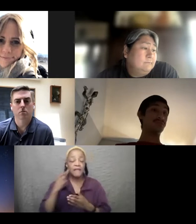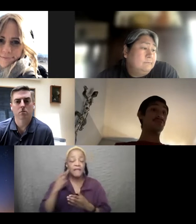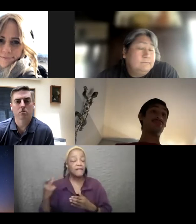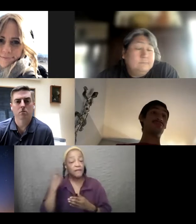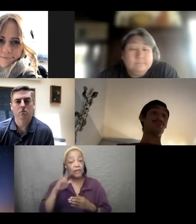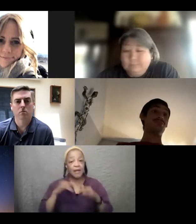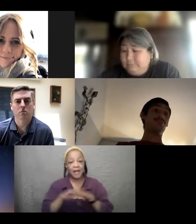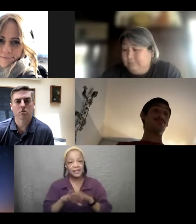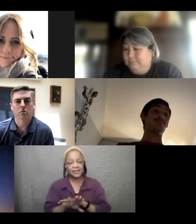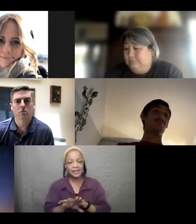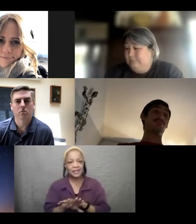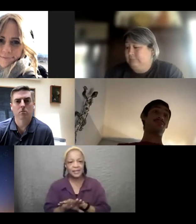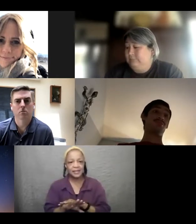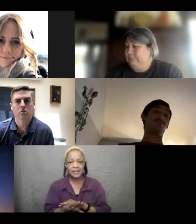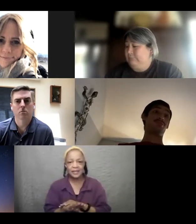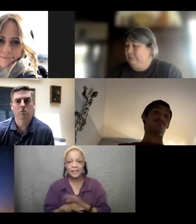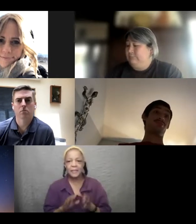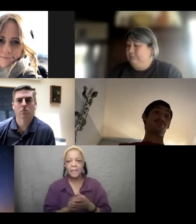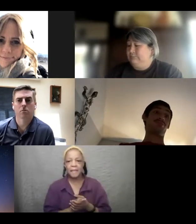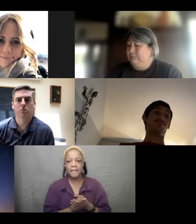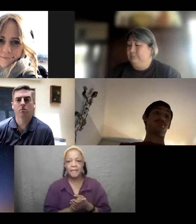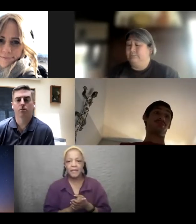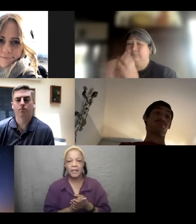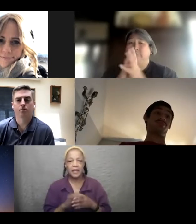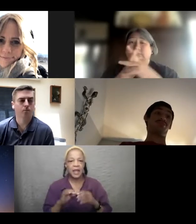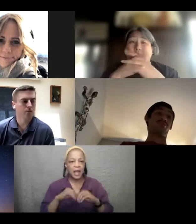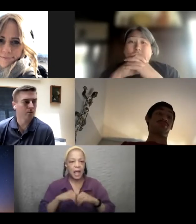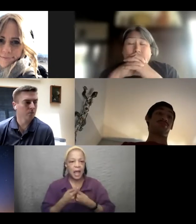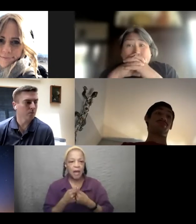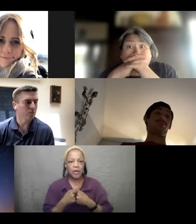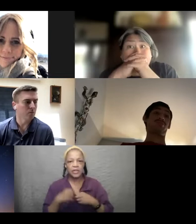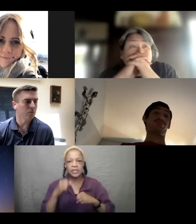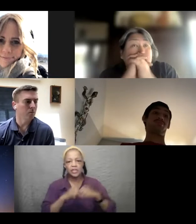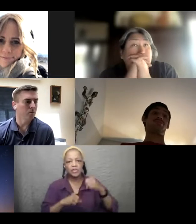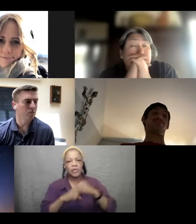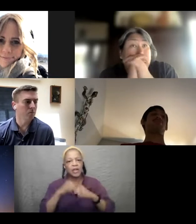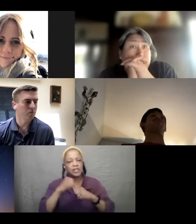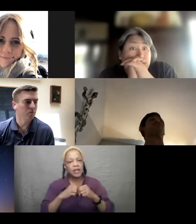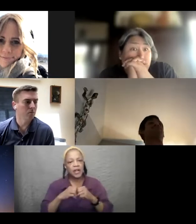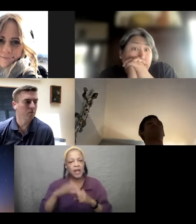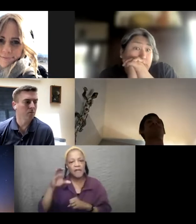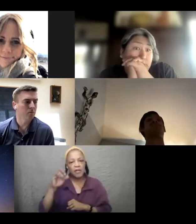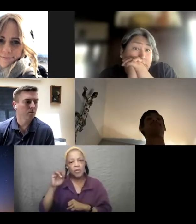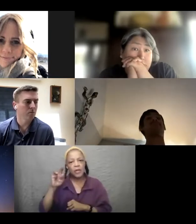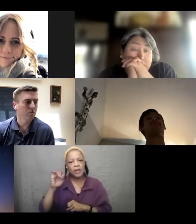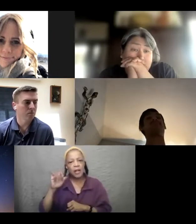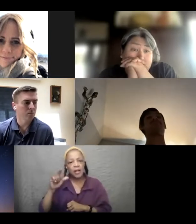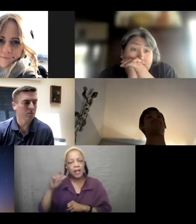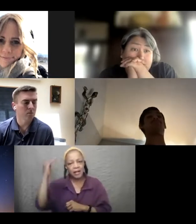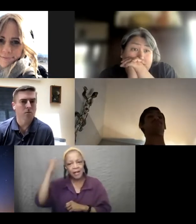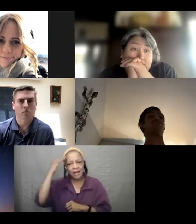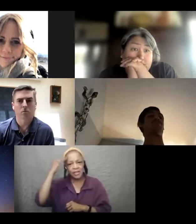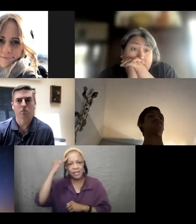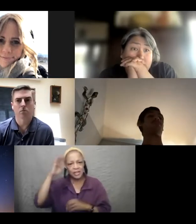Paulo Freire's construction of critical consciousness help students navigate the political, social, and